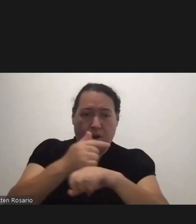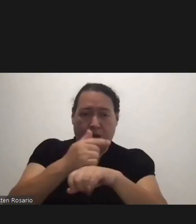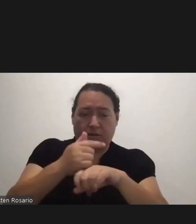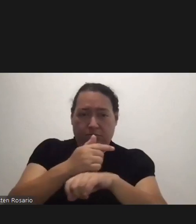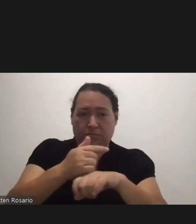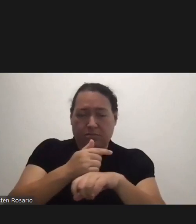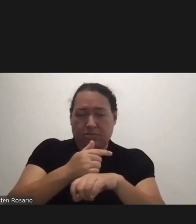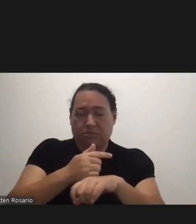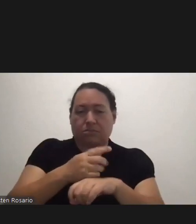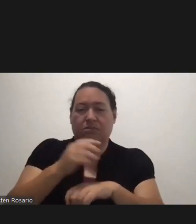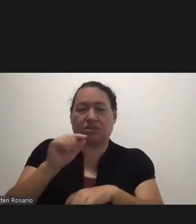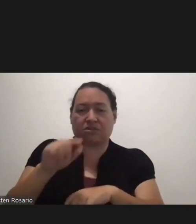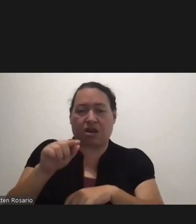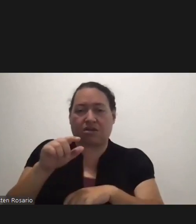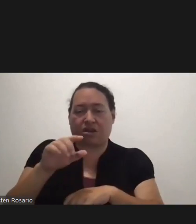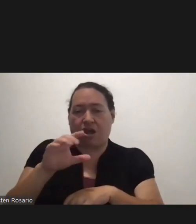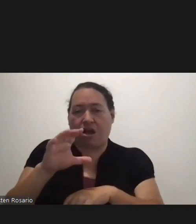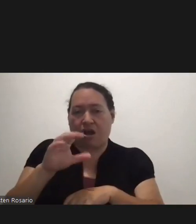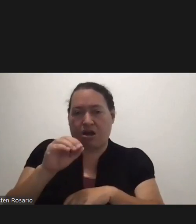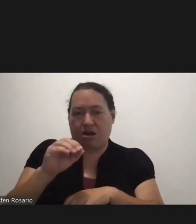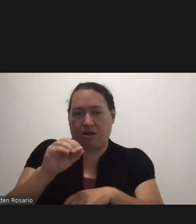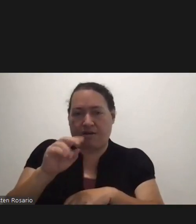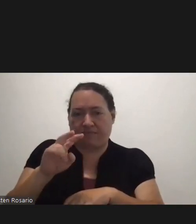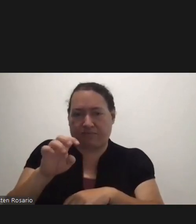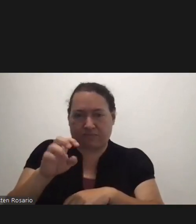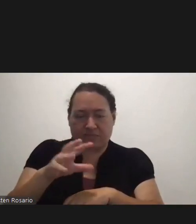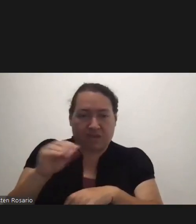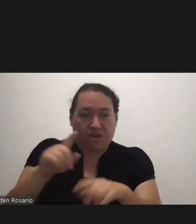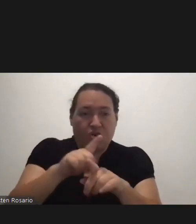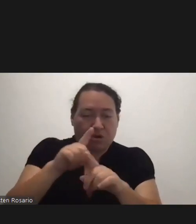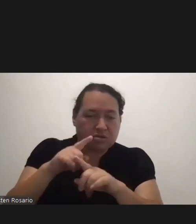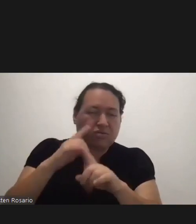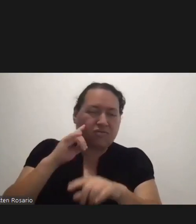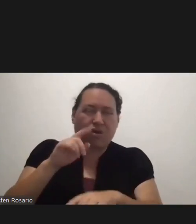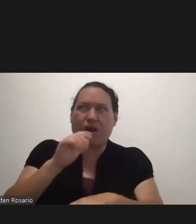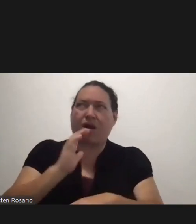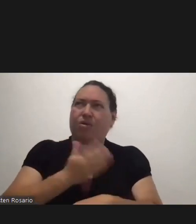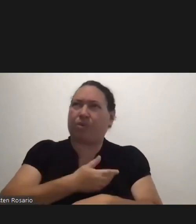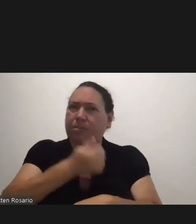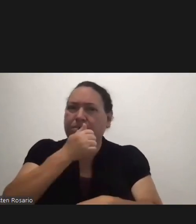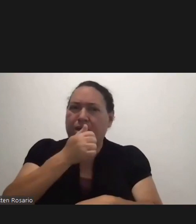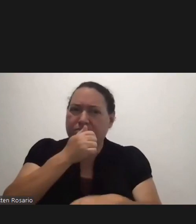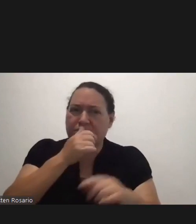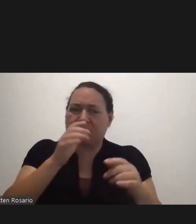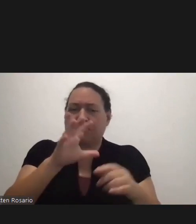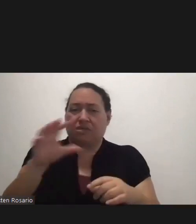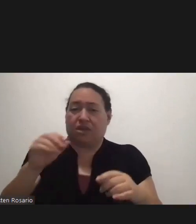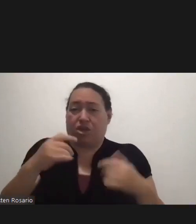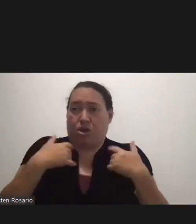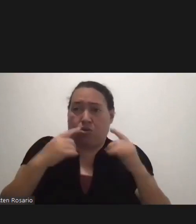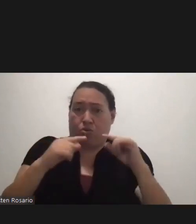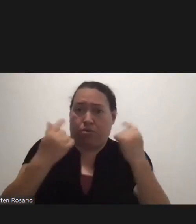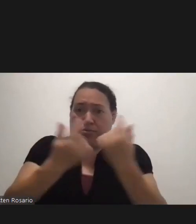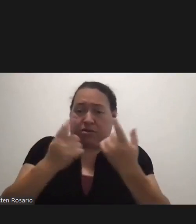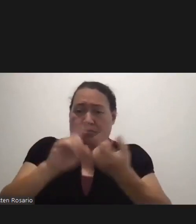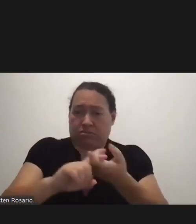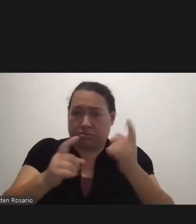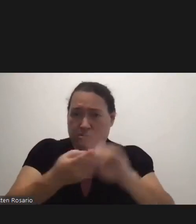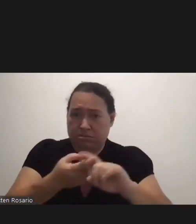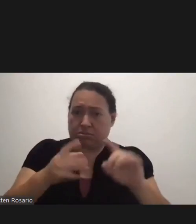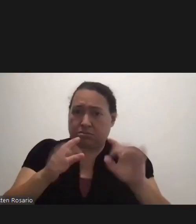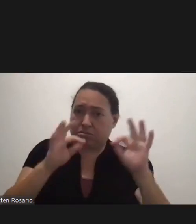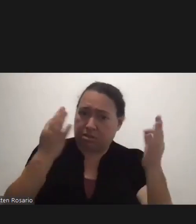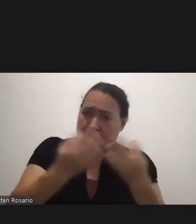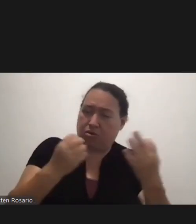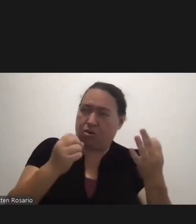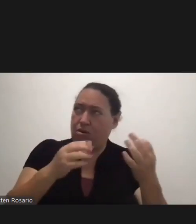Also, I'd like to call on the private sector And our community members If you have a group of friends Or family Or even a